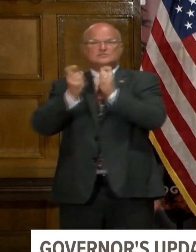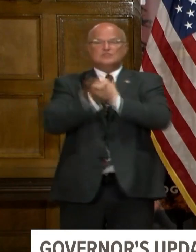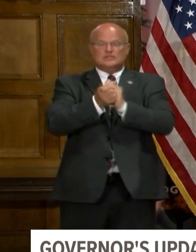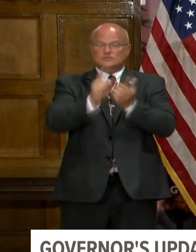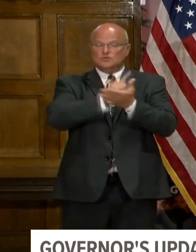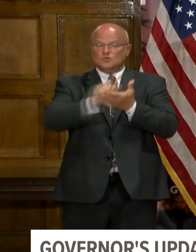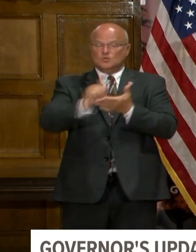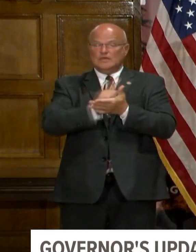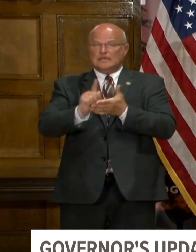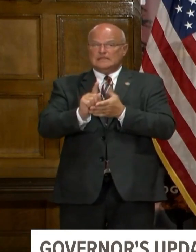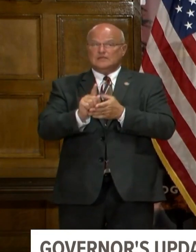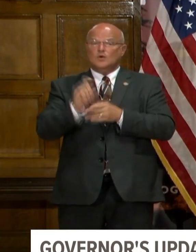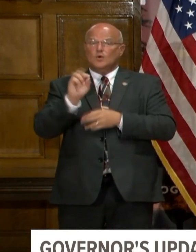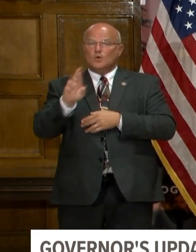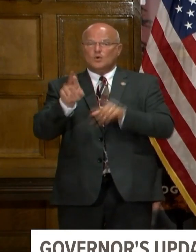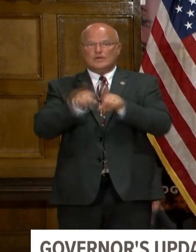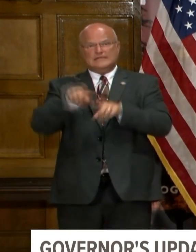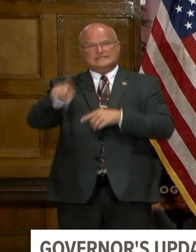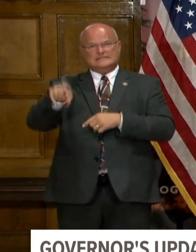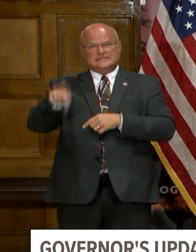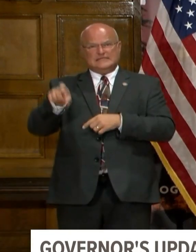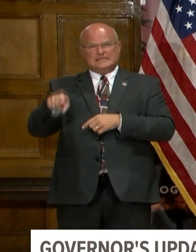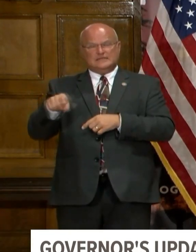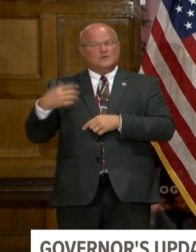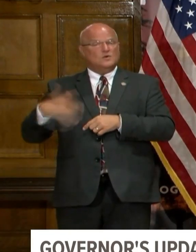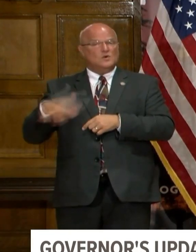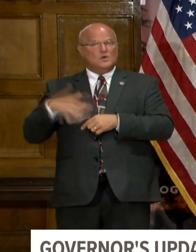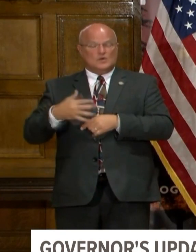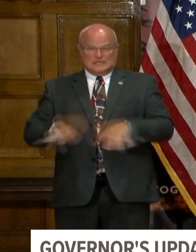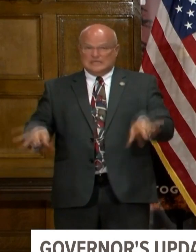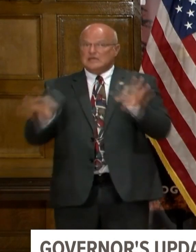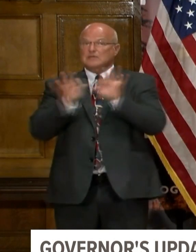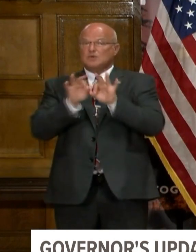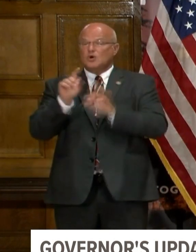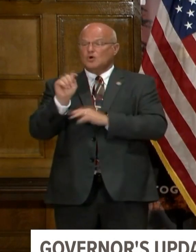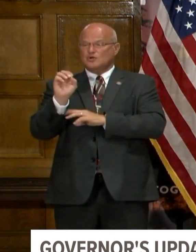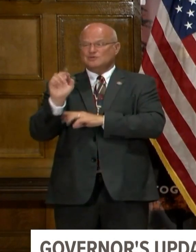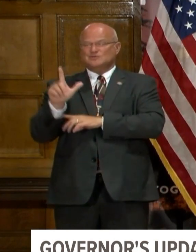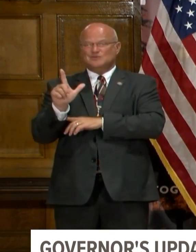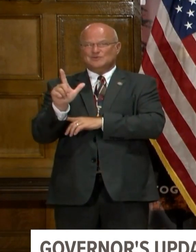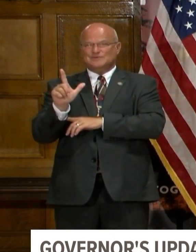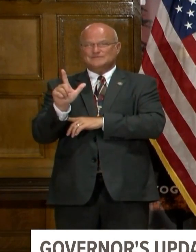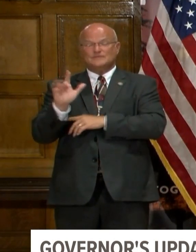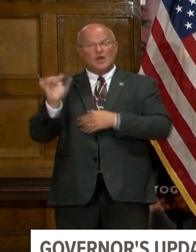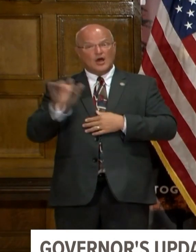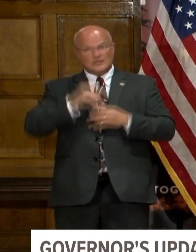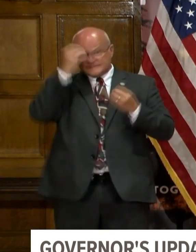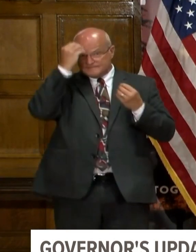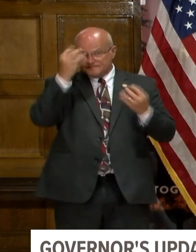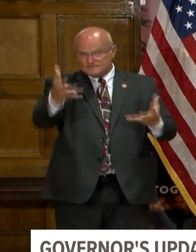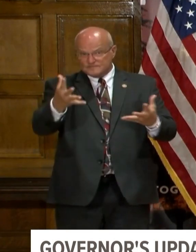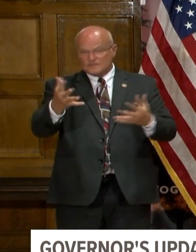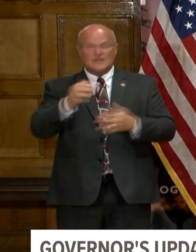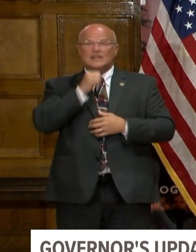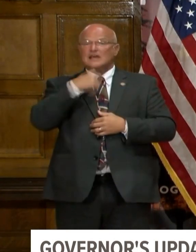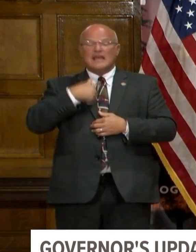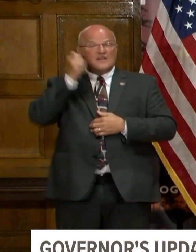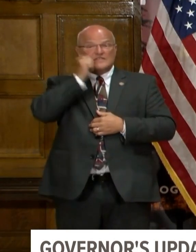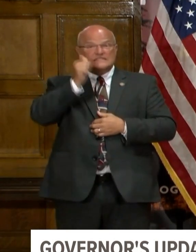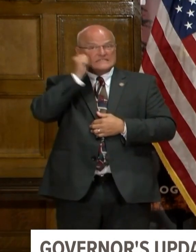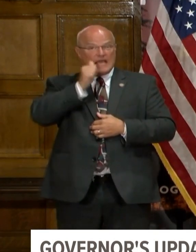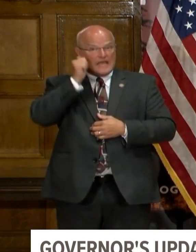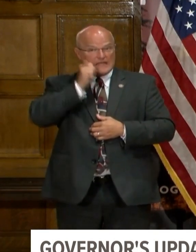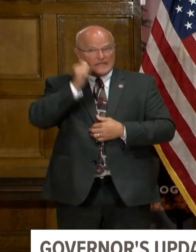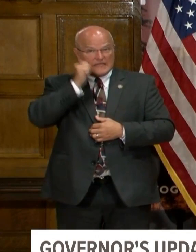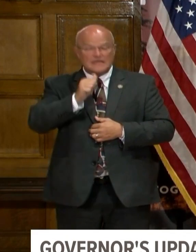and as needed in the future. It's been a very, very useful tool. I also emphasize that just because we're not having a daily